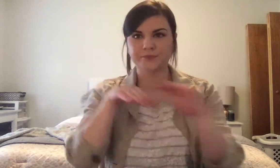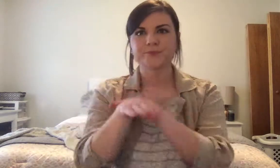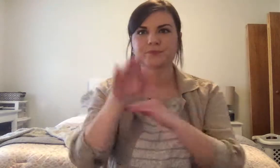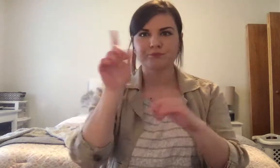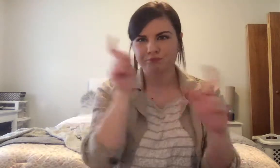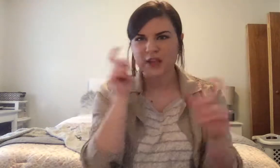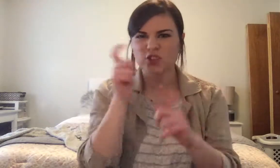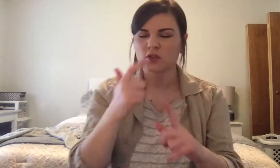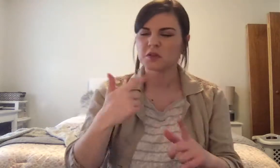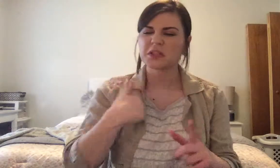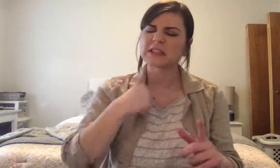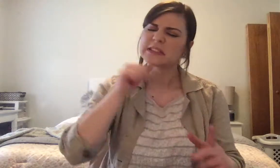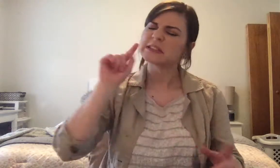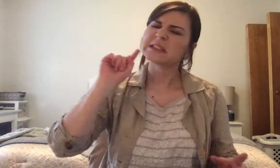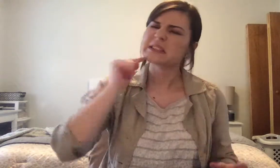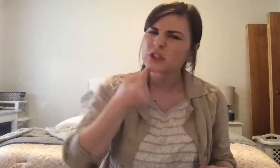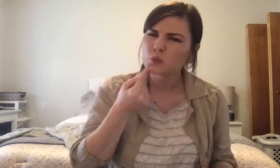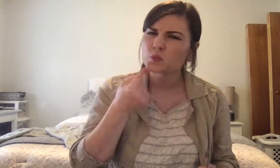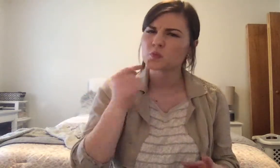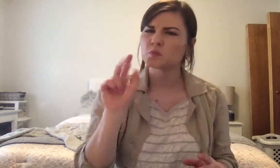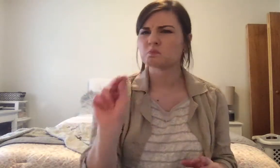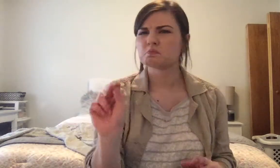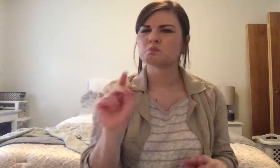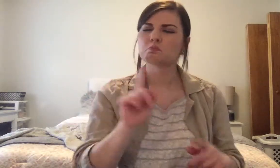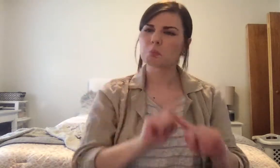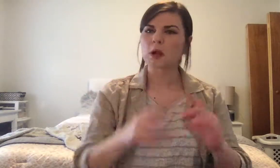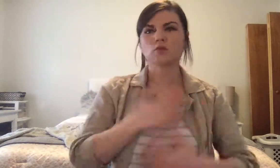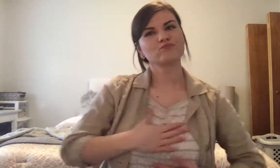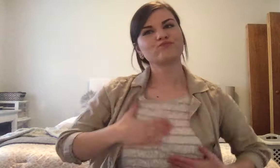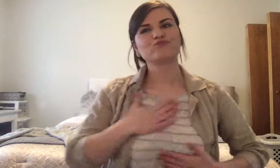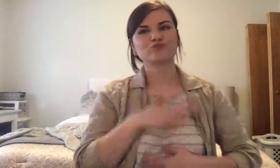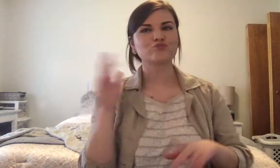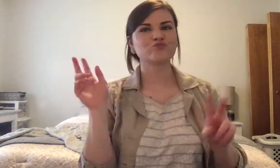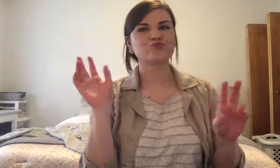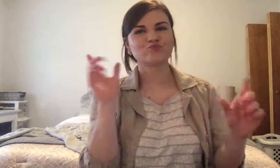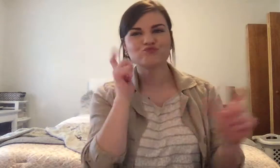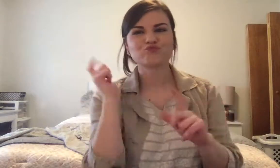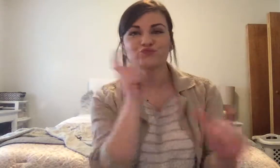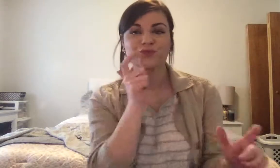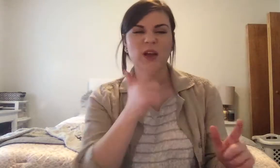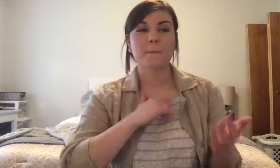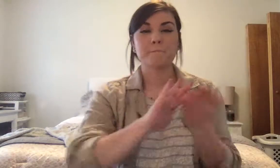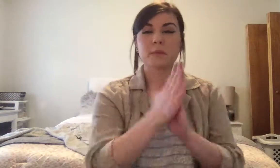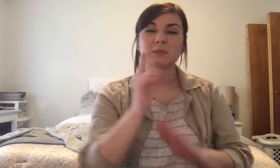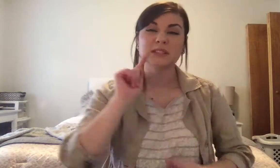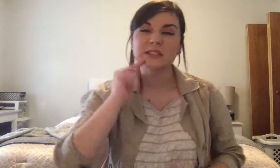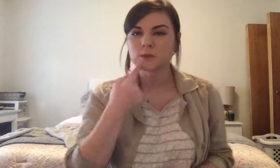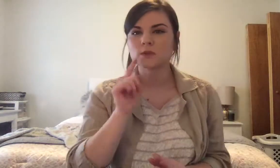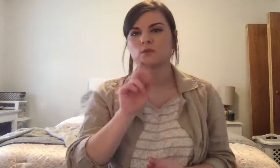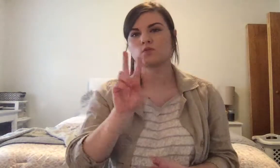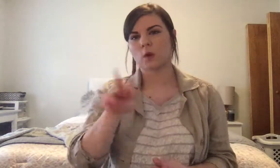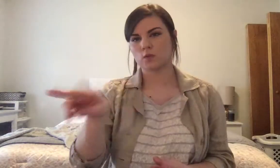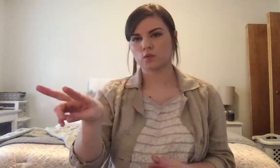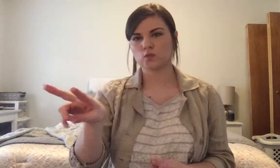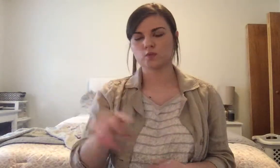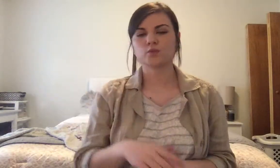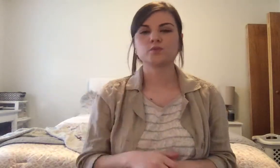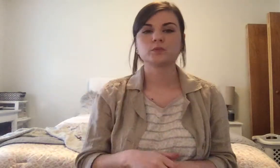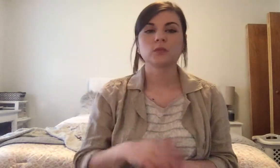wasn't serious about it until about 22 years old. I took my first photography class in college, which